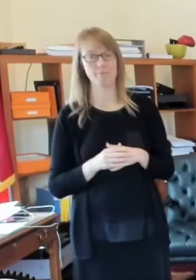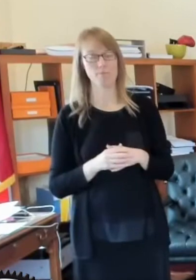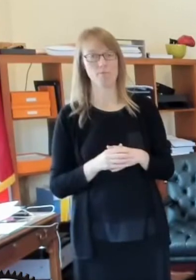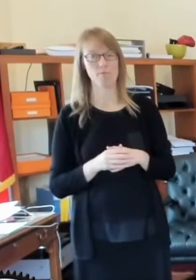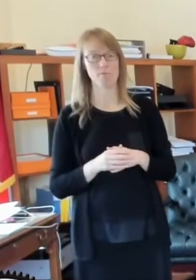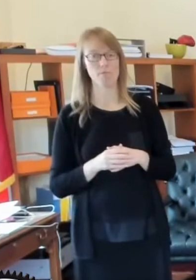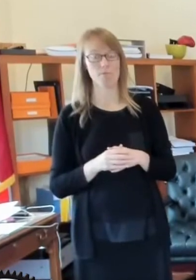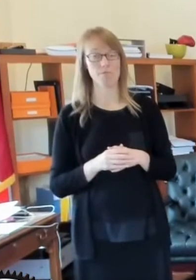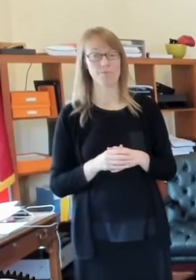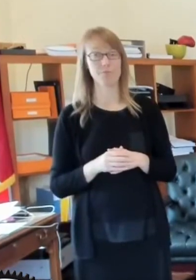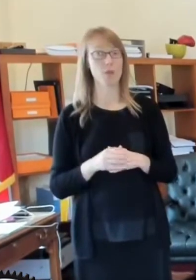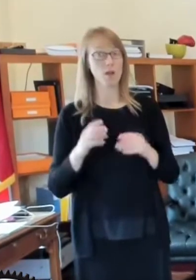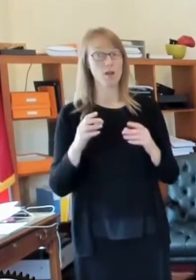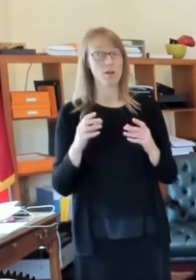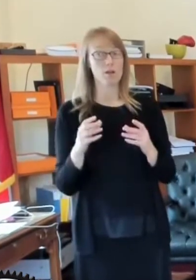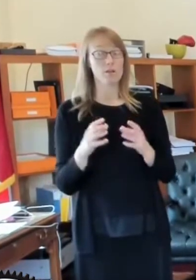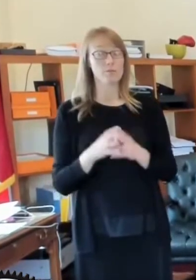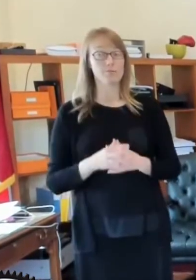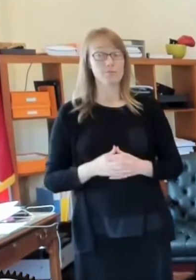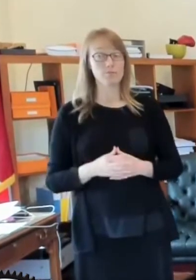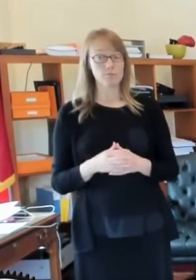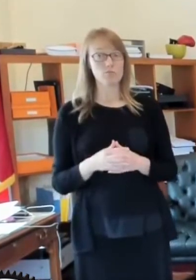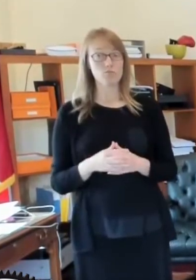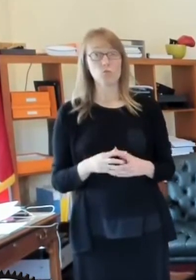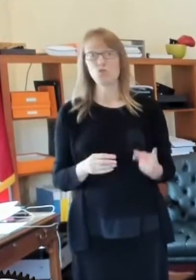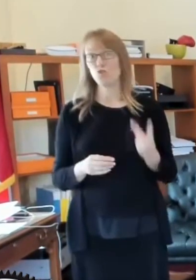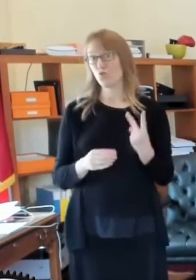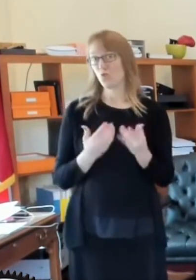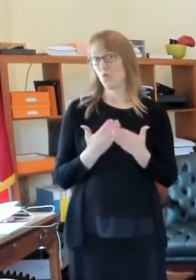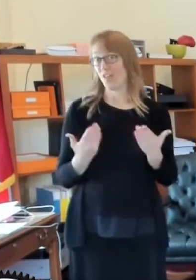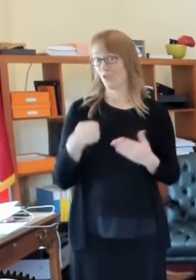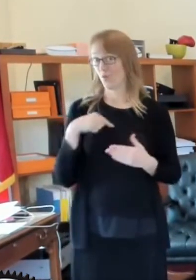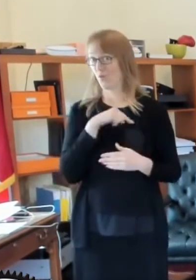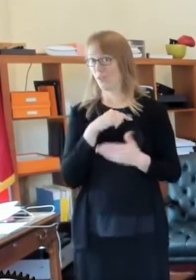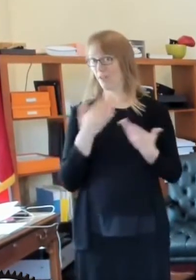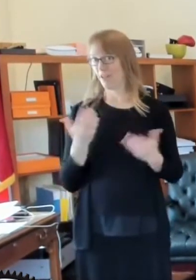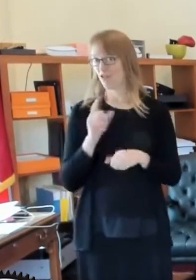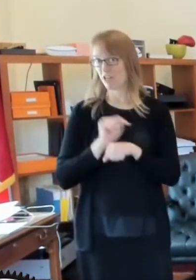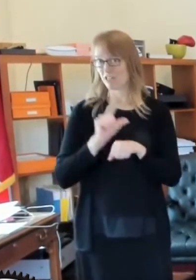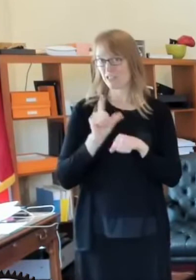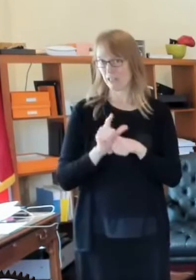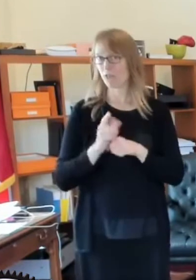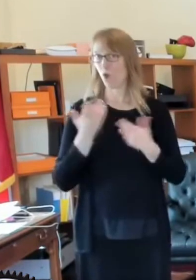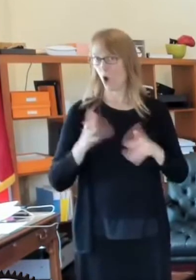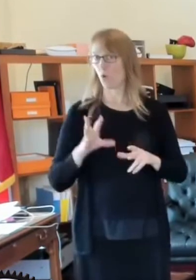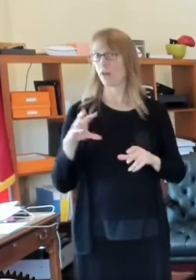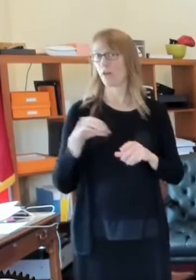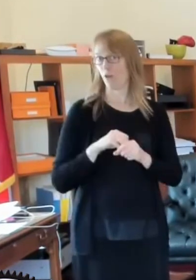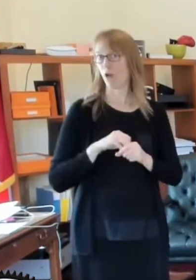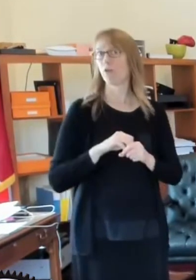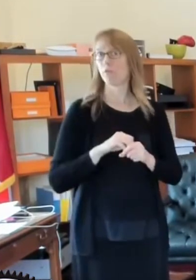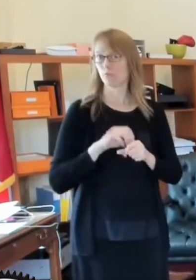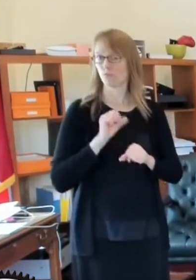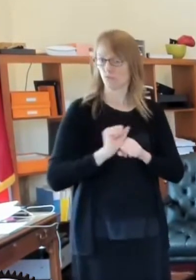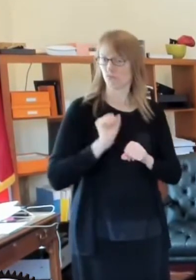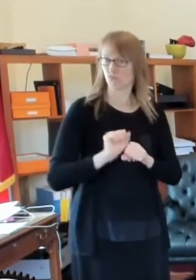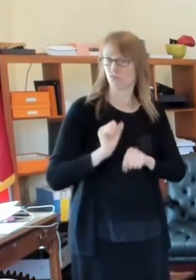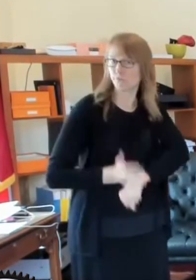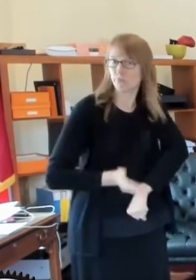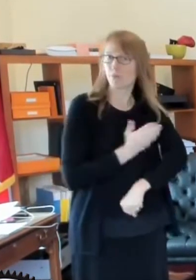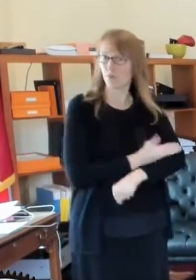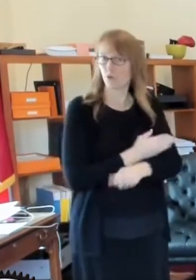there are 2 things that we have worked hard on that will be included as topics in the special